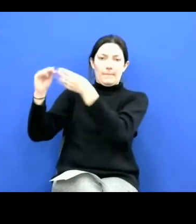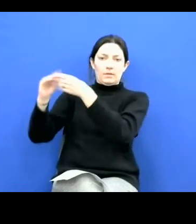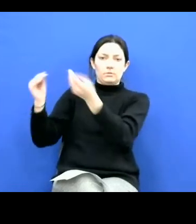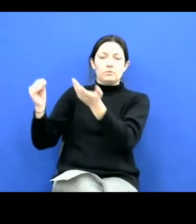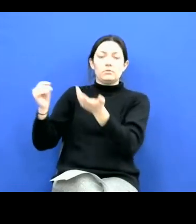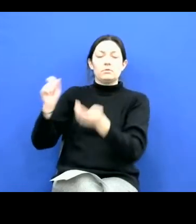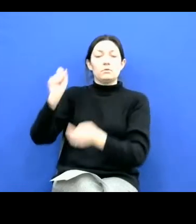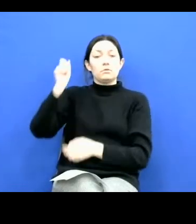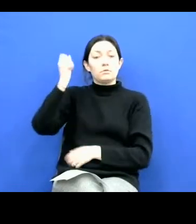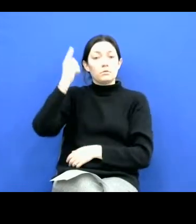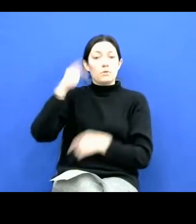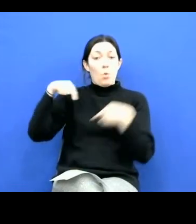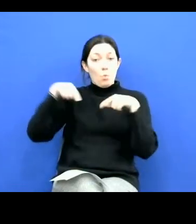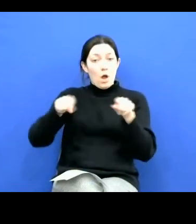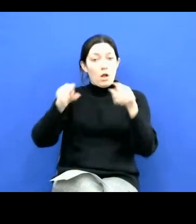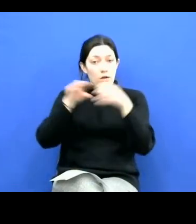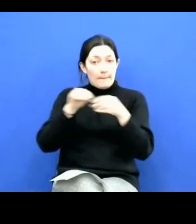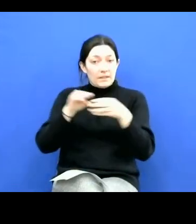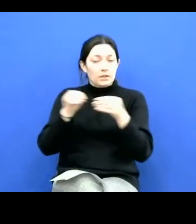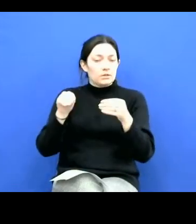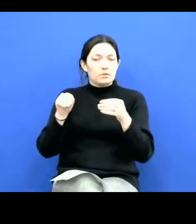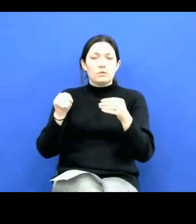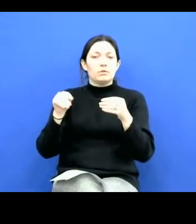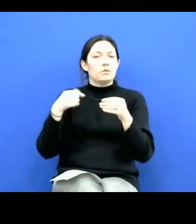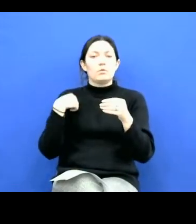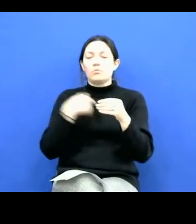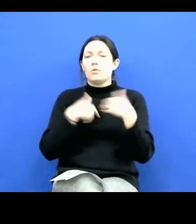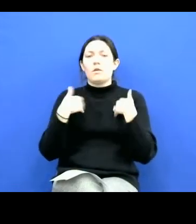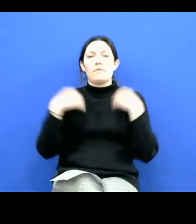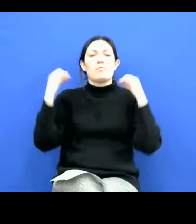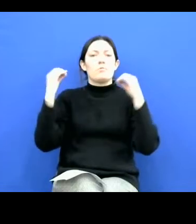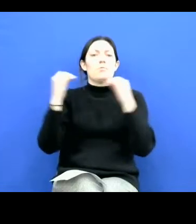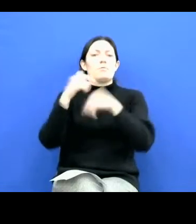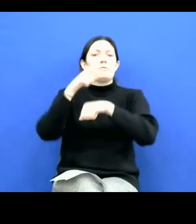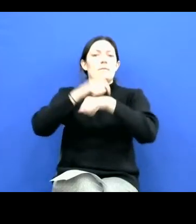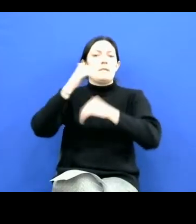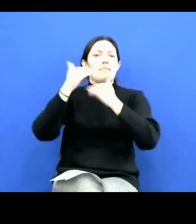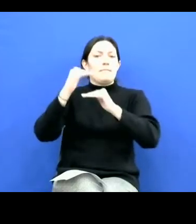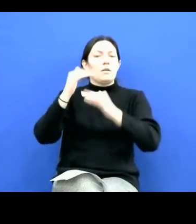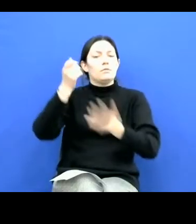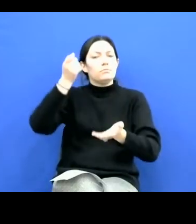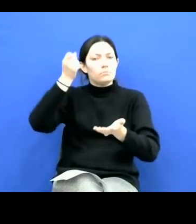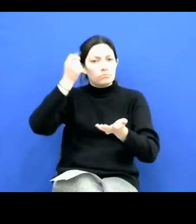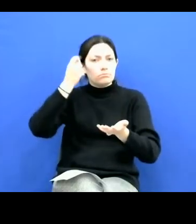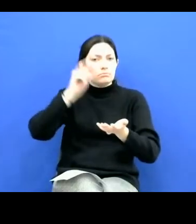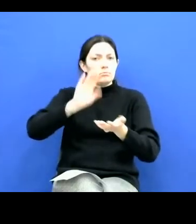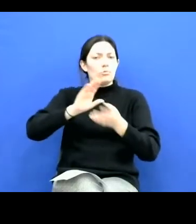When commenting, we don't have a time limit, but please keep your comments